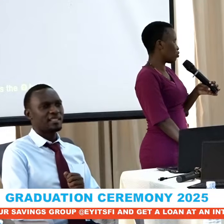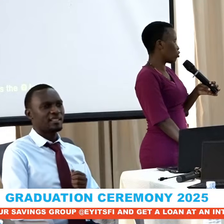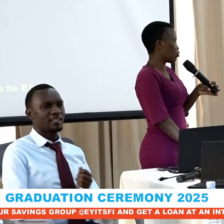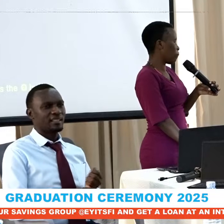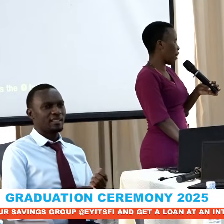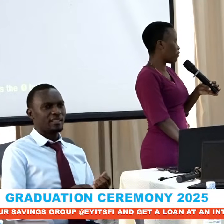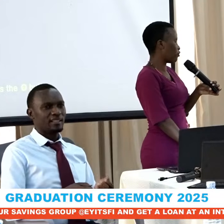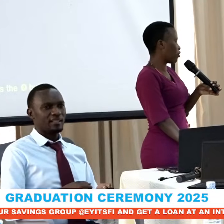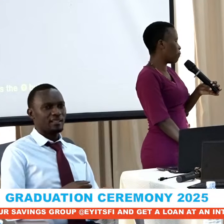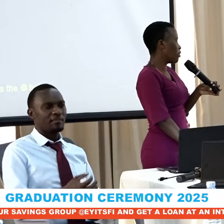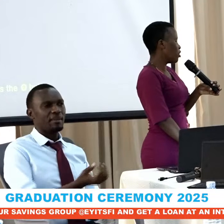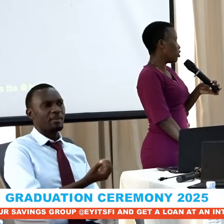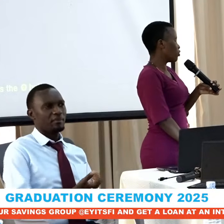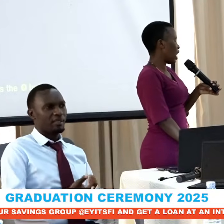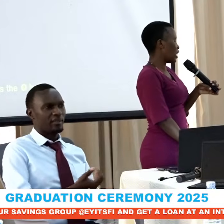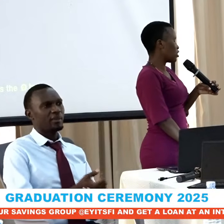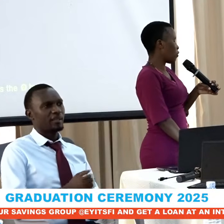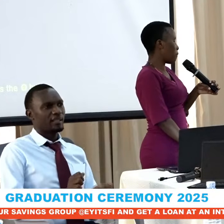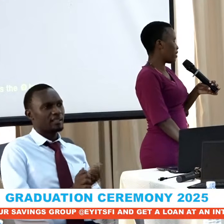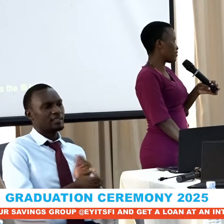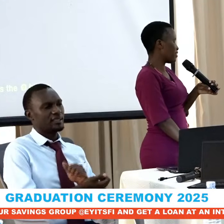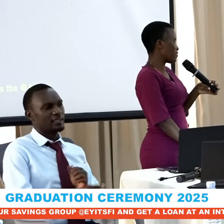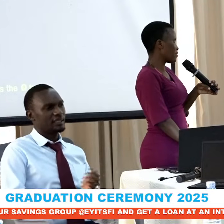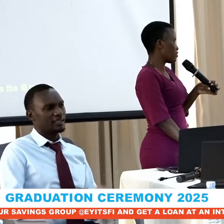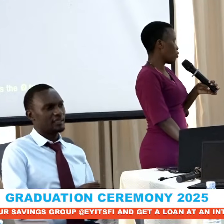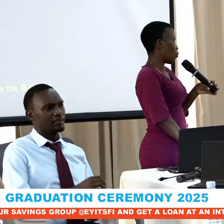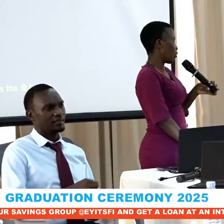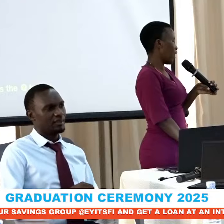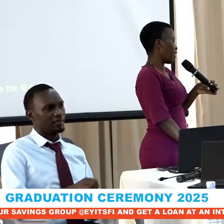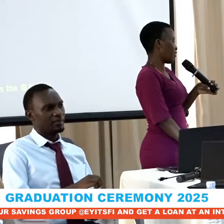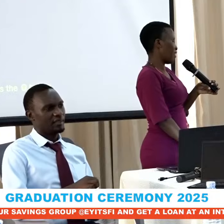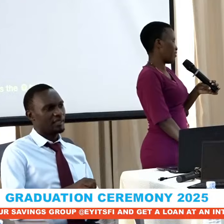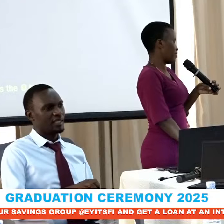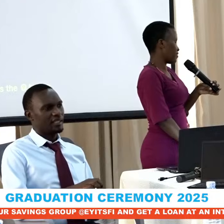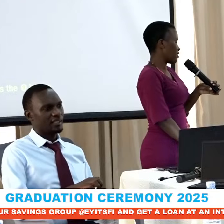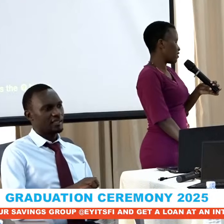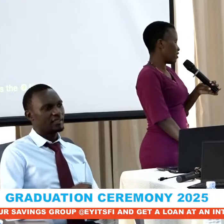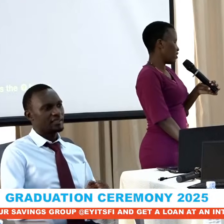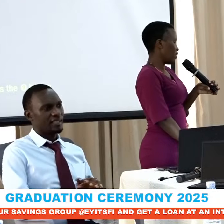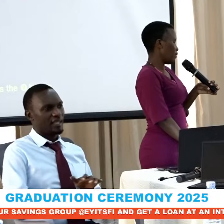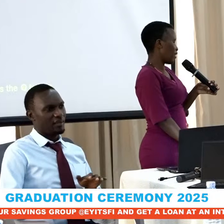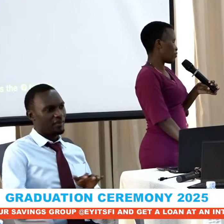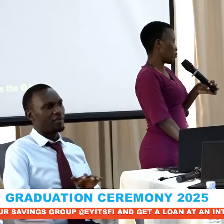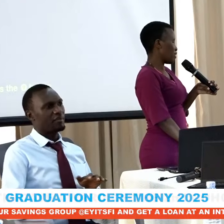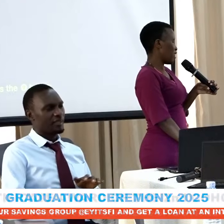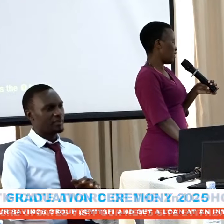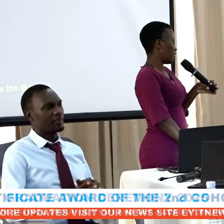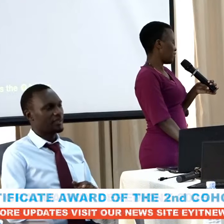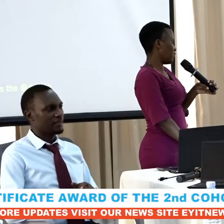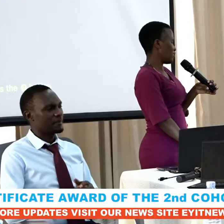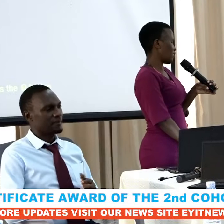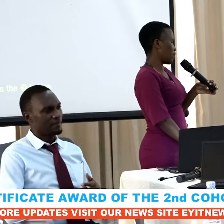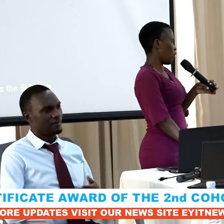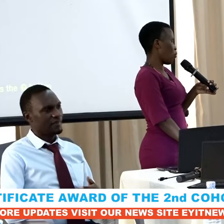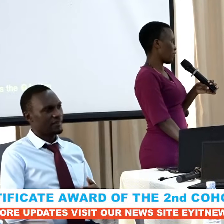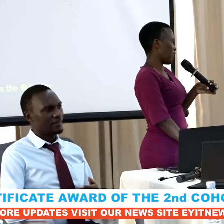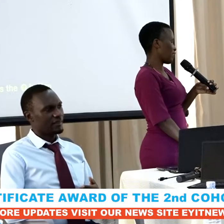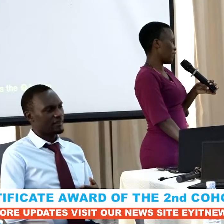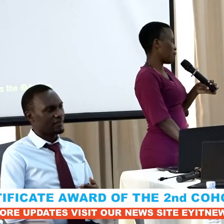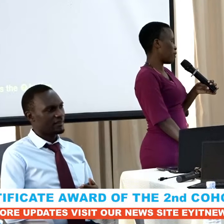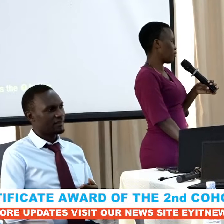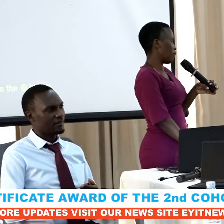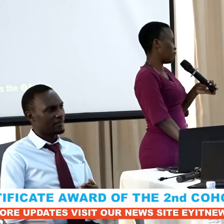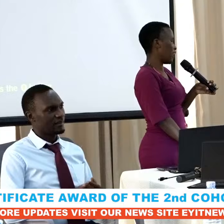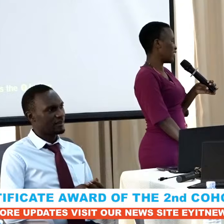disabilities also perform on an equal basis with others. That's where there is a speaker who was